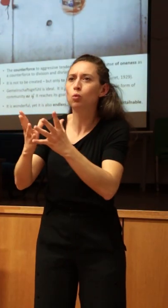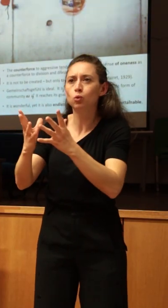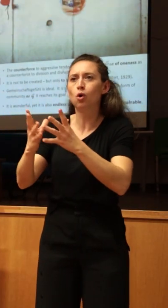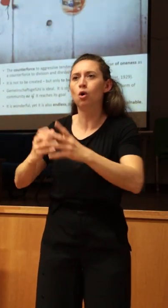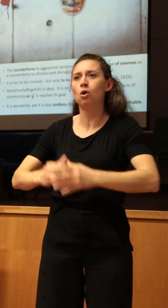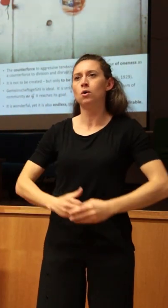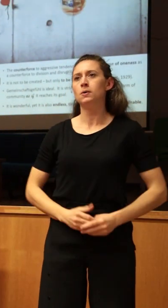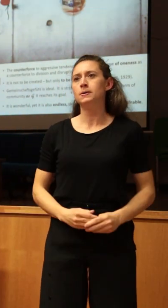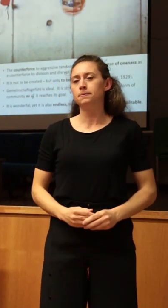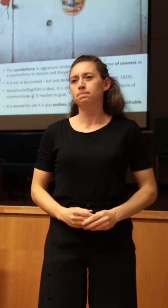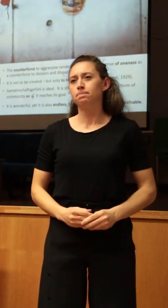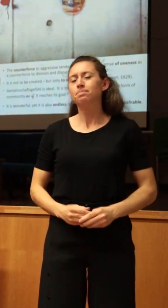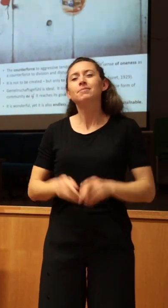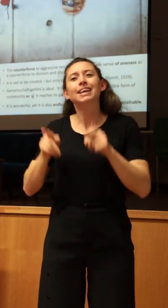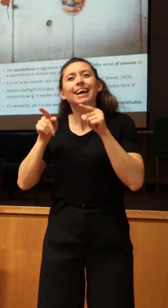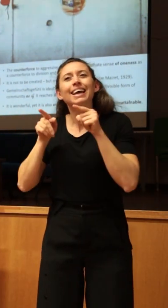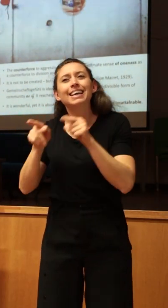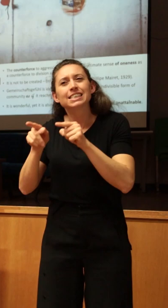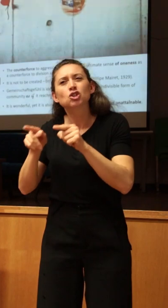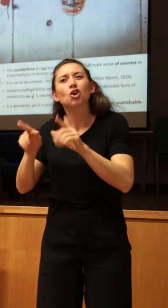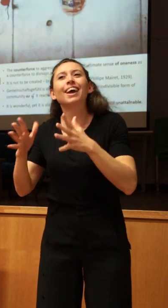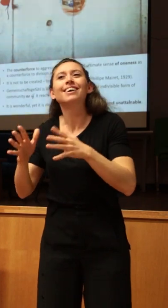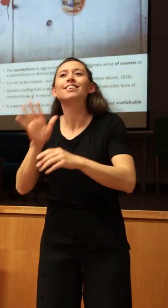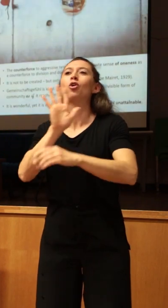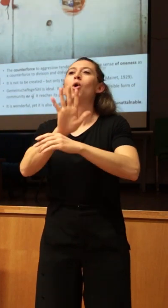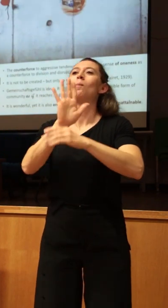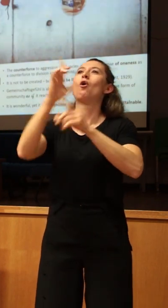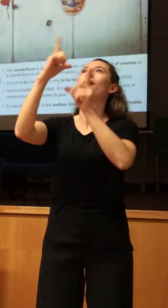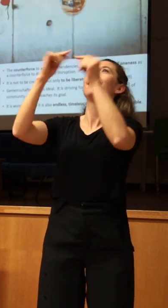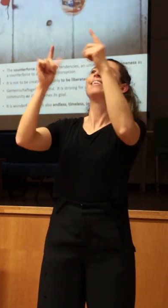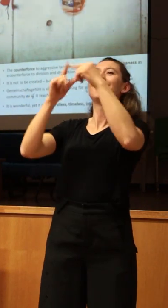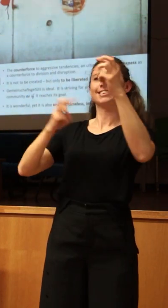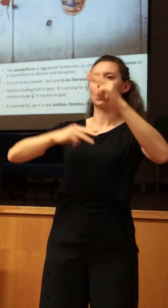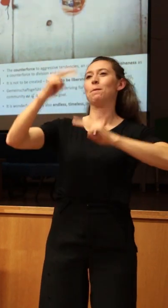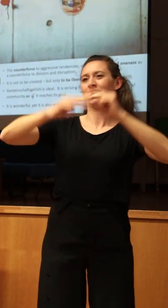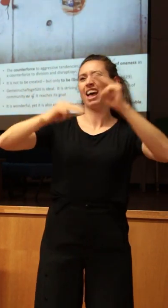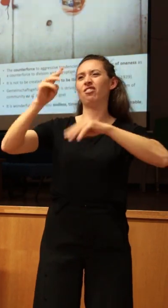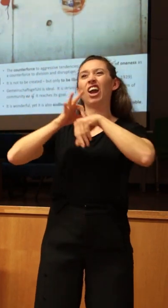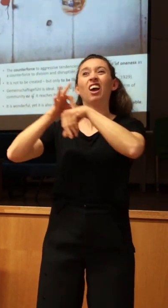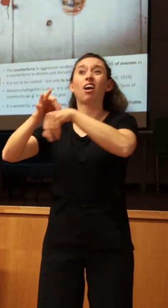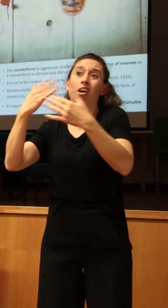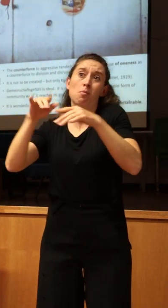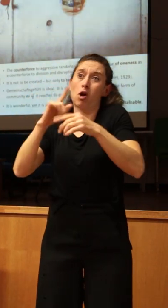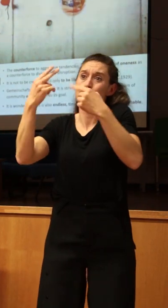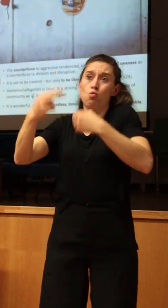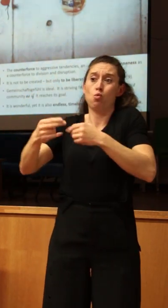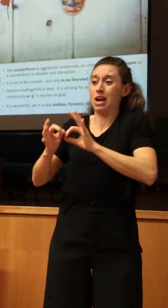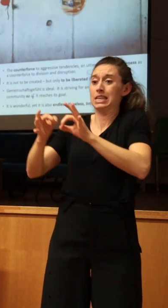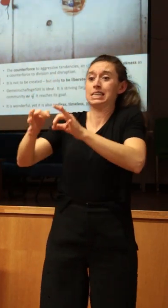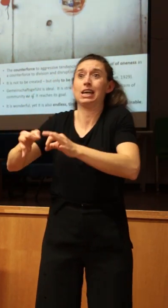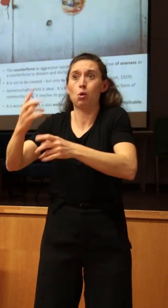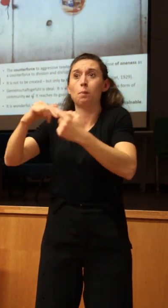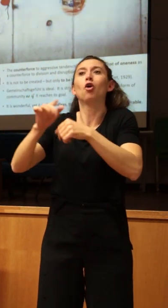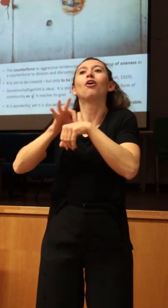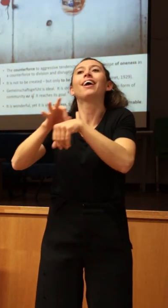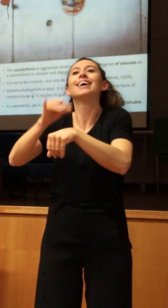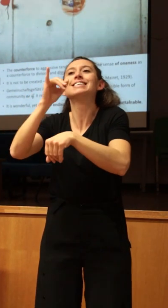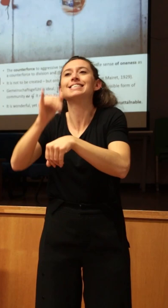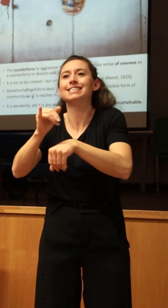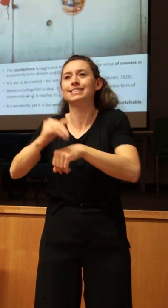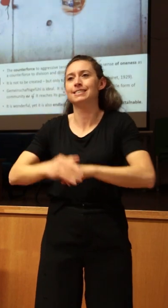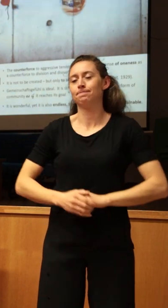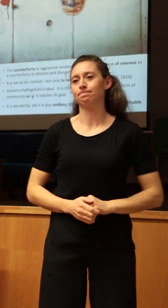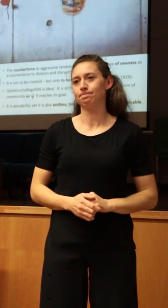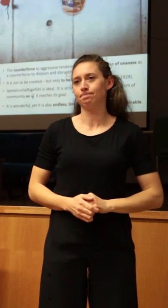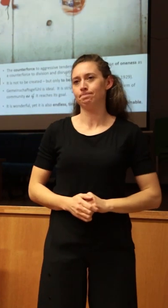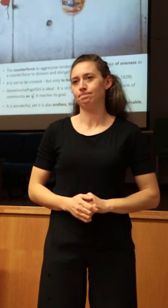get to 100% of it. Esa es la estrella que nos guía, a la que de pronto en realidad nunca llegaremos. But we use that as an indicator